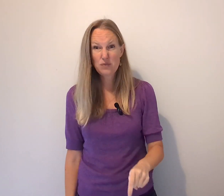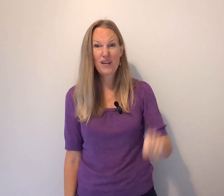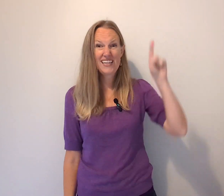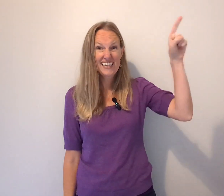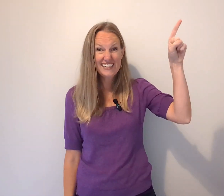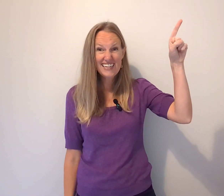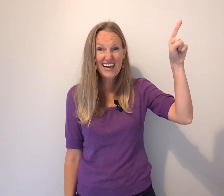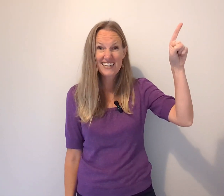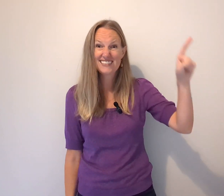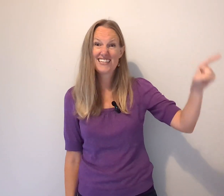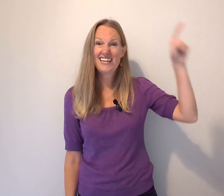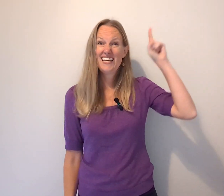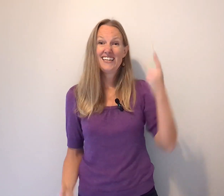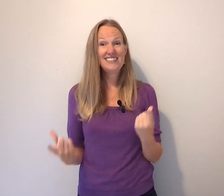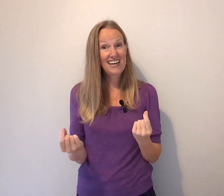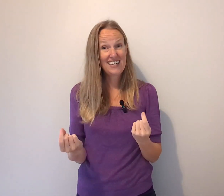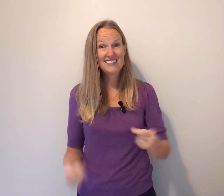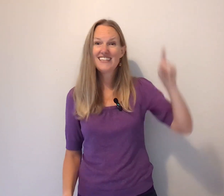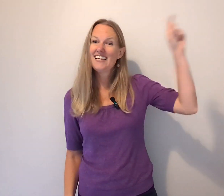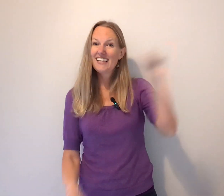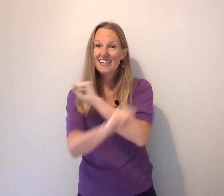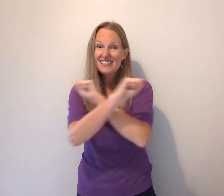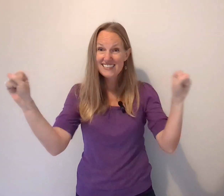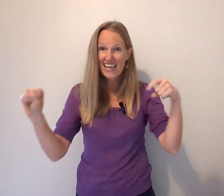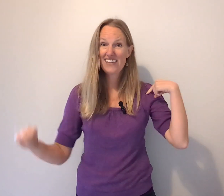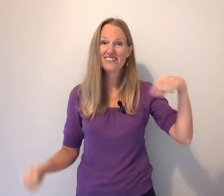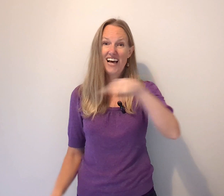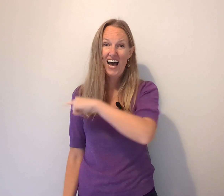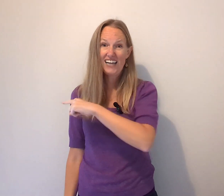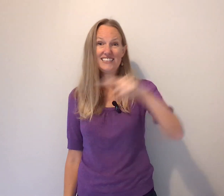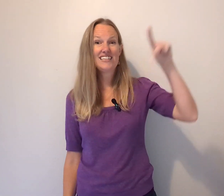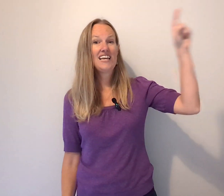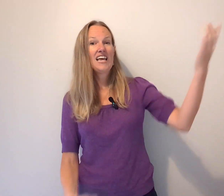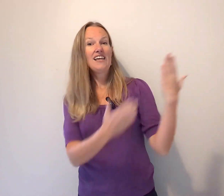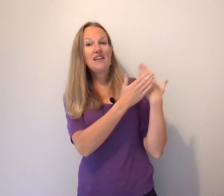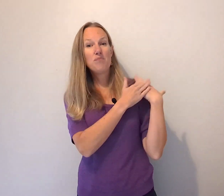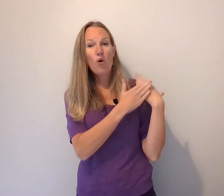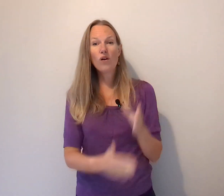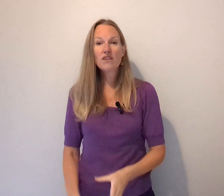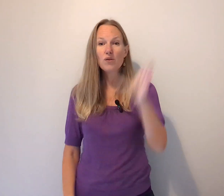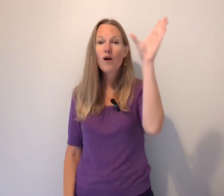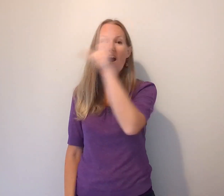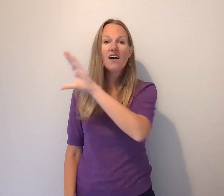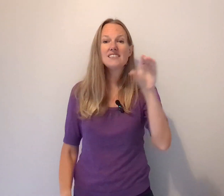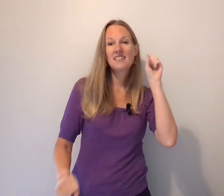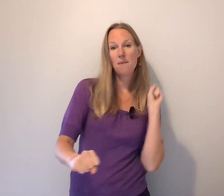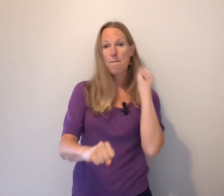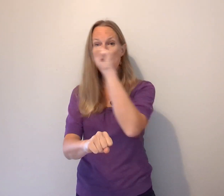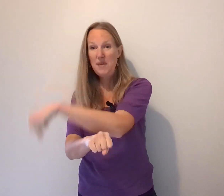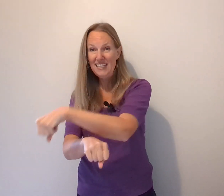what he does. He saves us. He bore the cross, beat